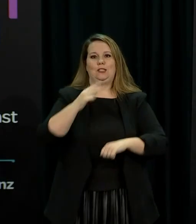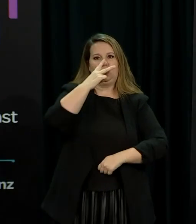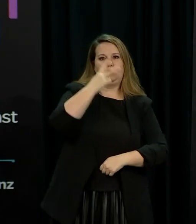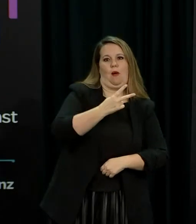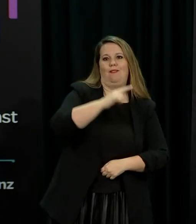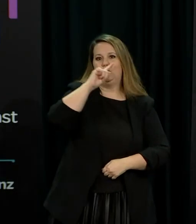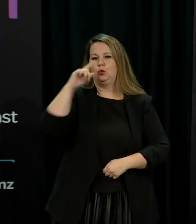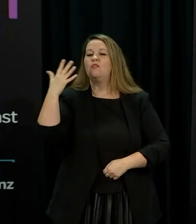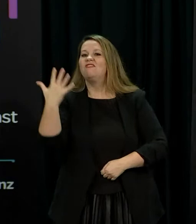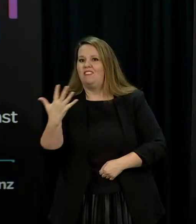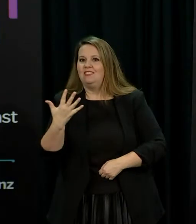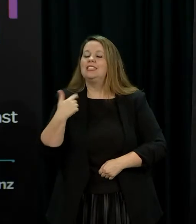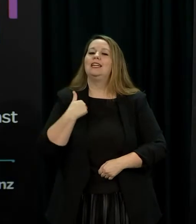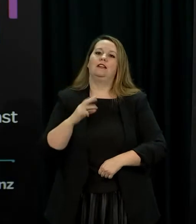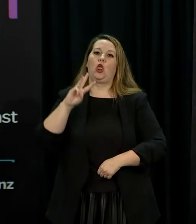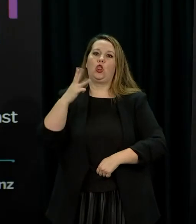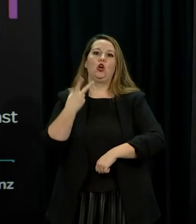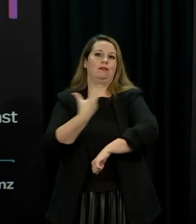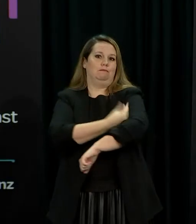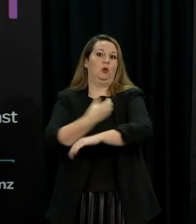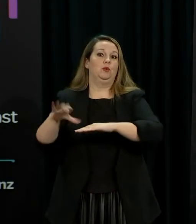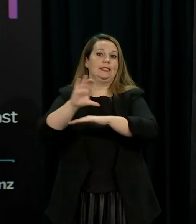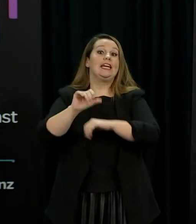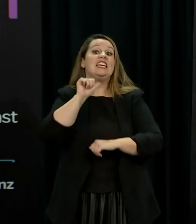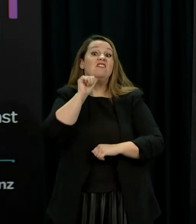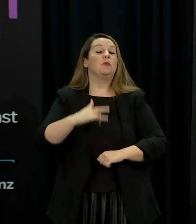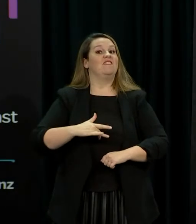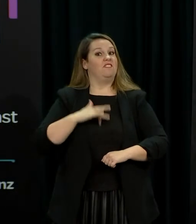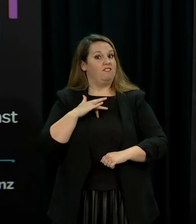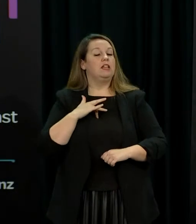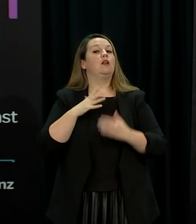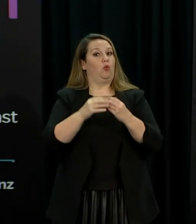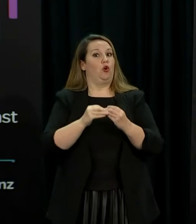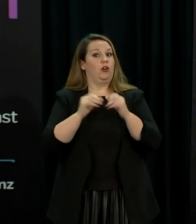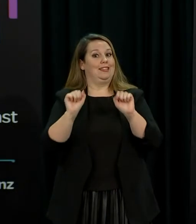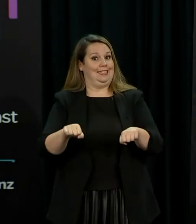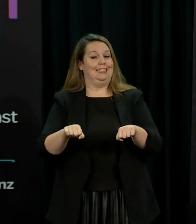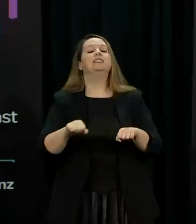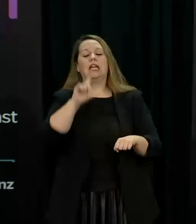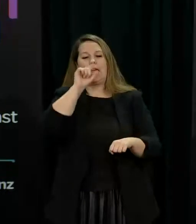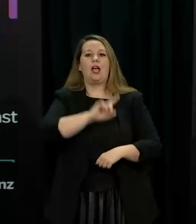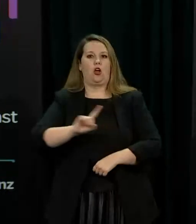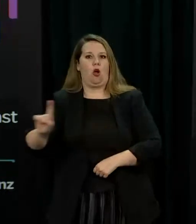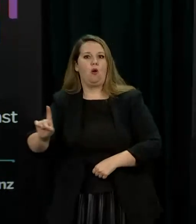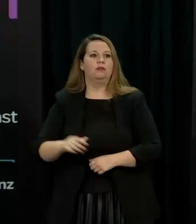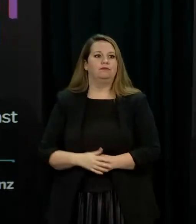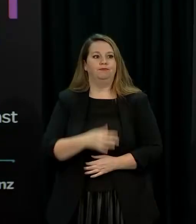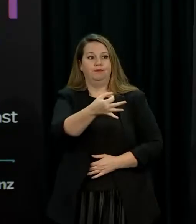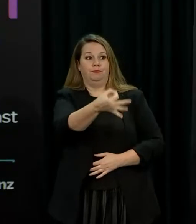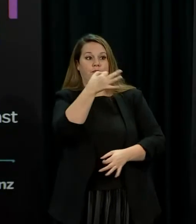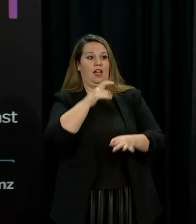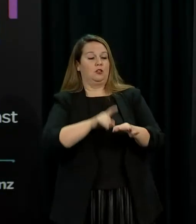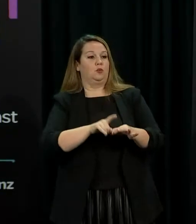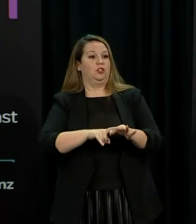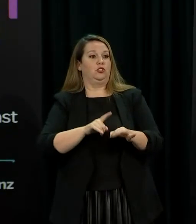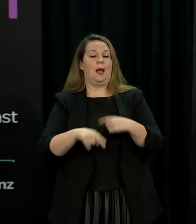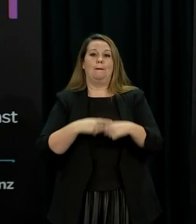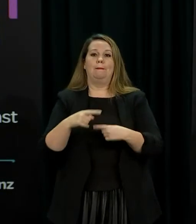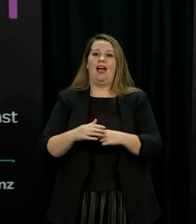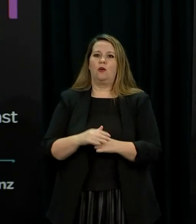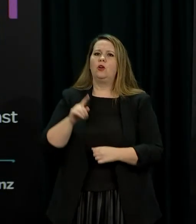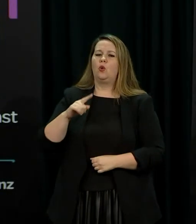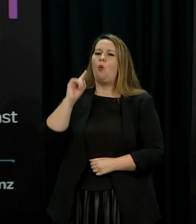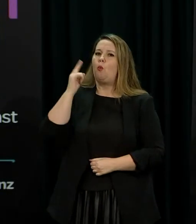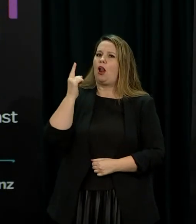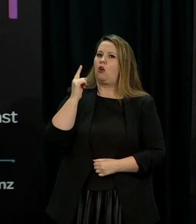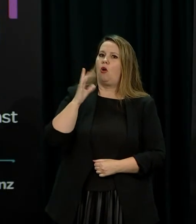booster if they felt that was worthwhile doing. Actually, helped normalise Te Reo Māori during the 1 p.m. press conferences over the past 2 years. How do